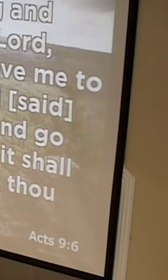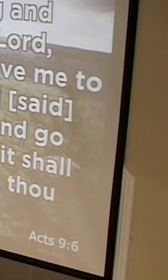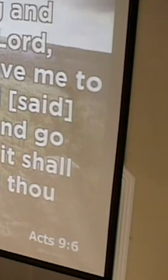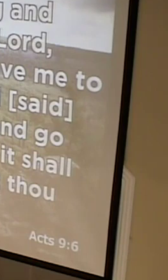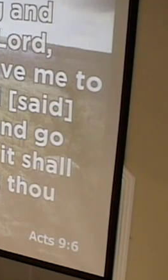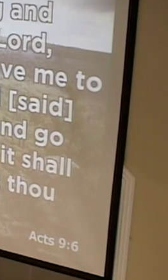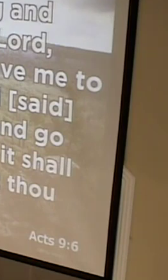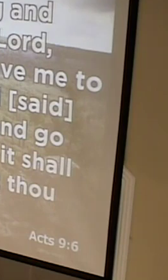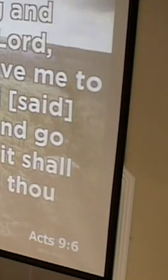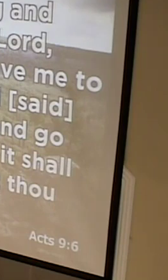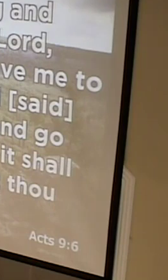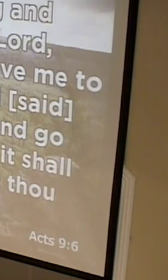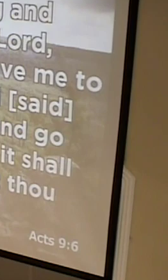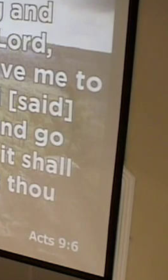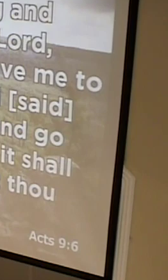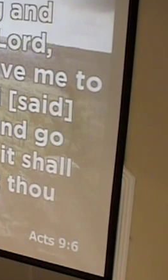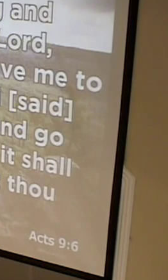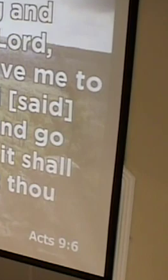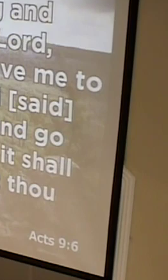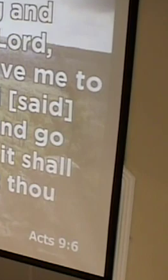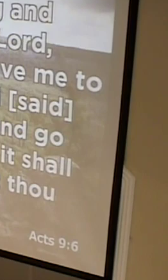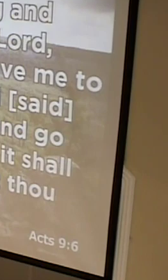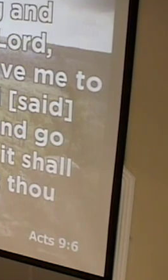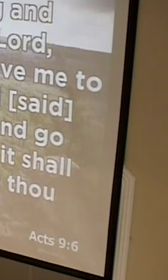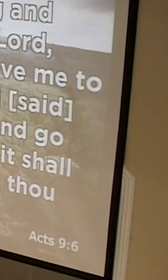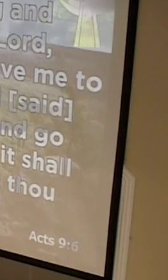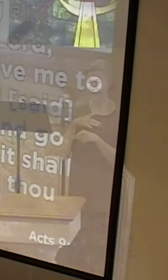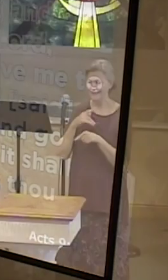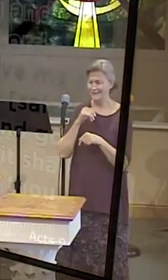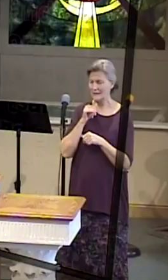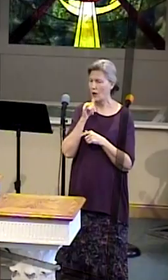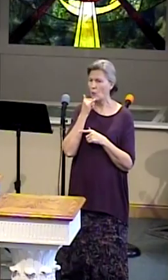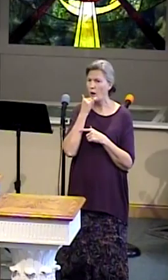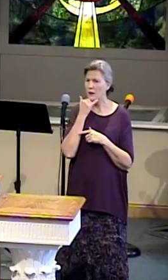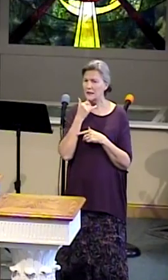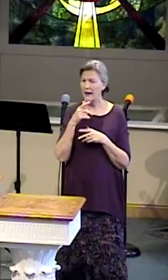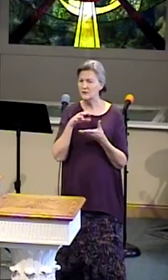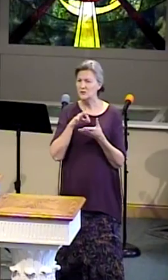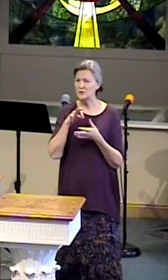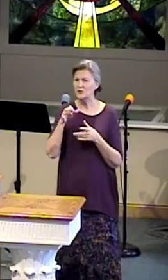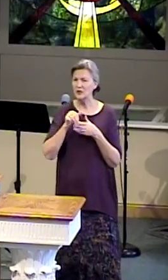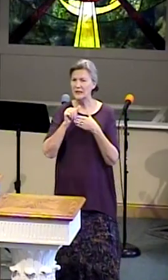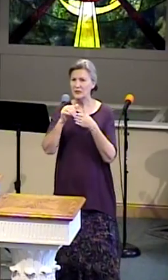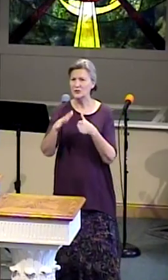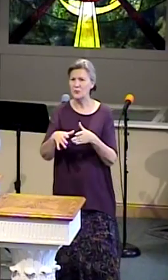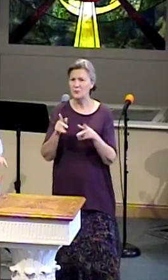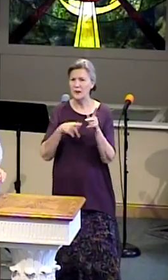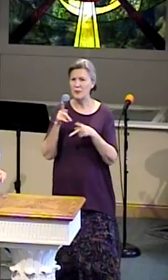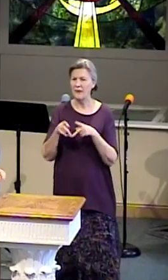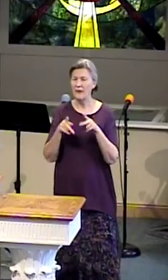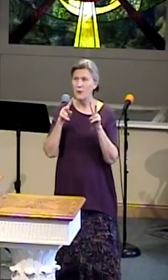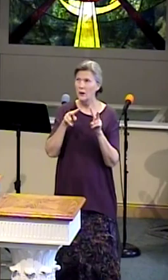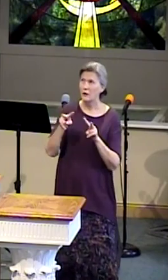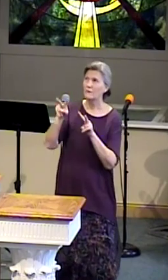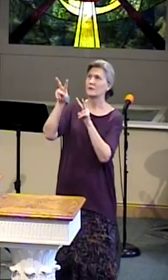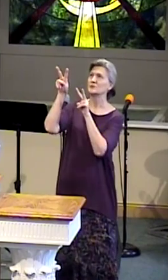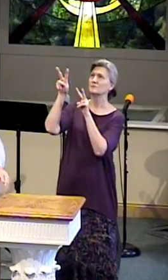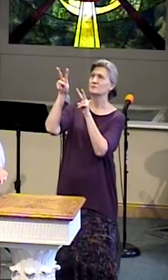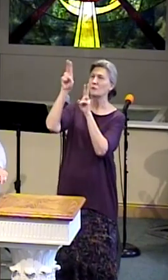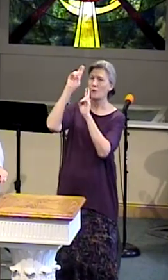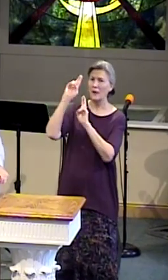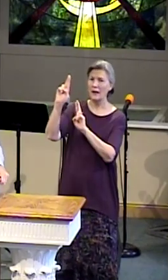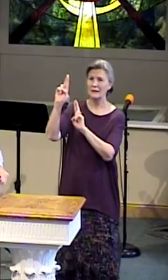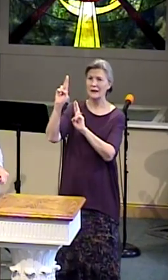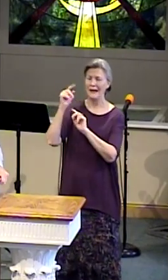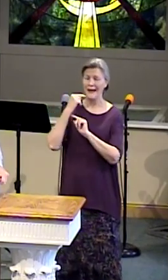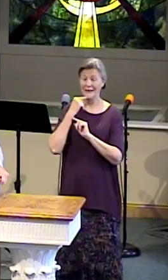him. It's not wrong. It's not wrong to have spiritual leadership, people that we look up to. It's not wrong to say, oh, I